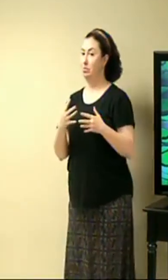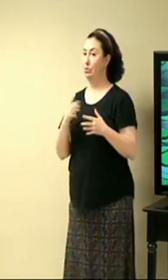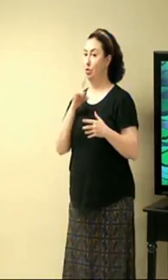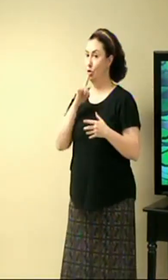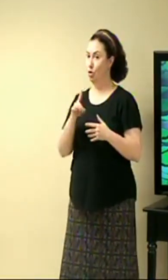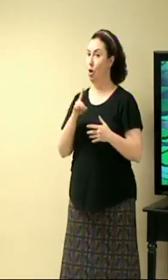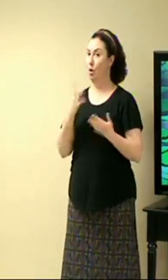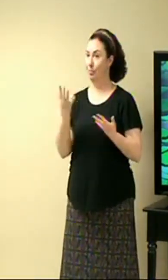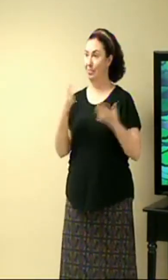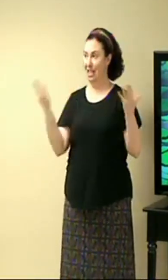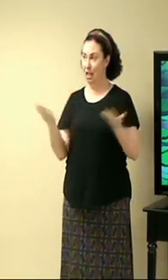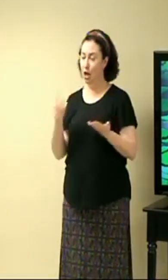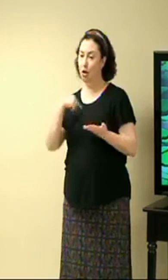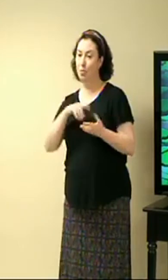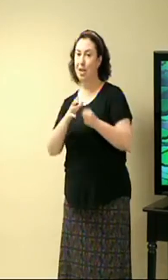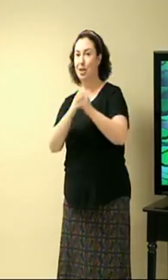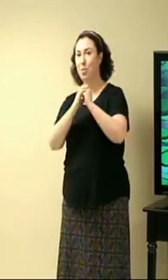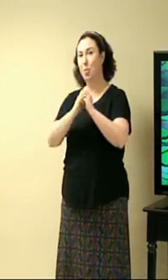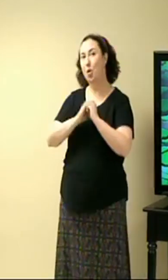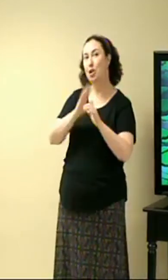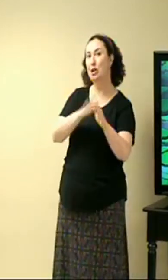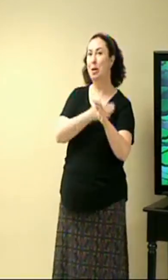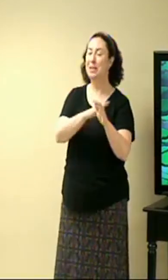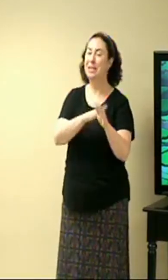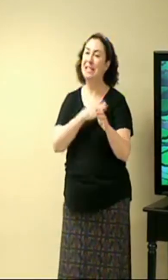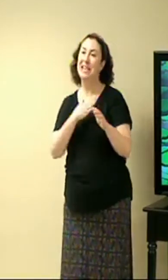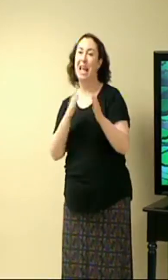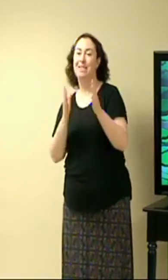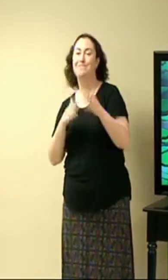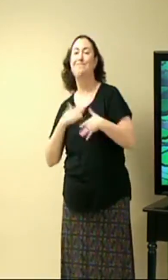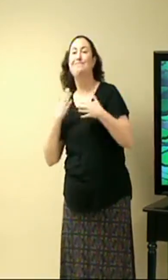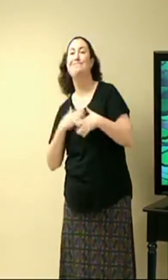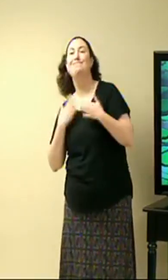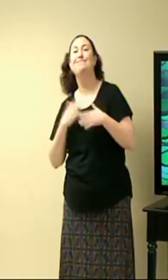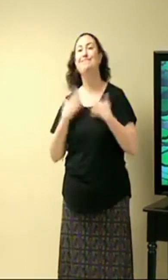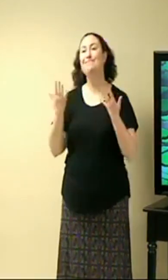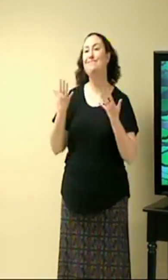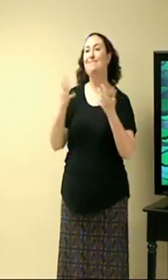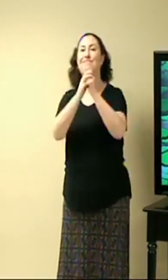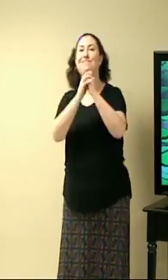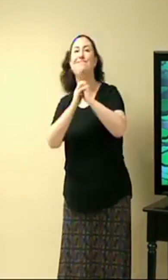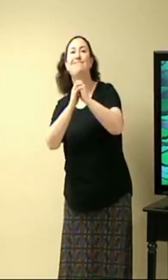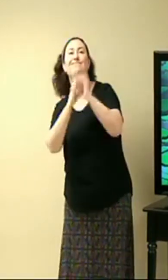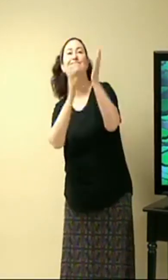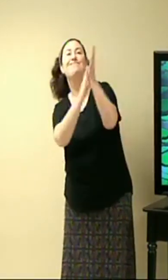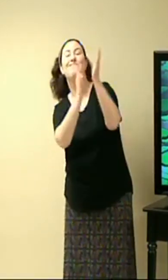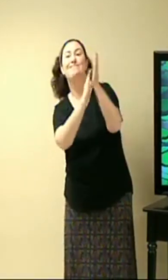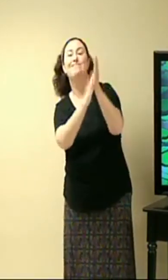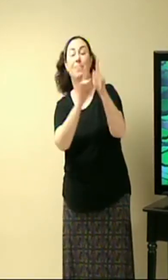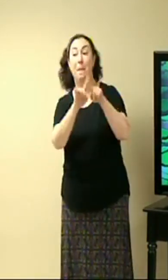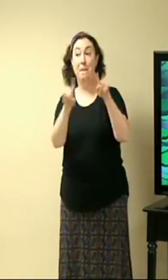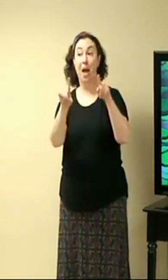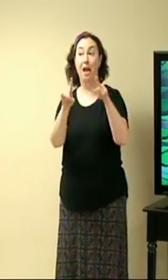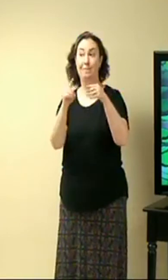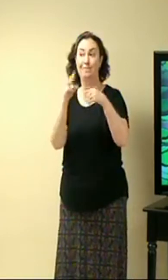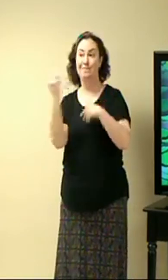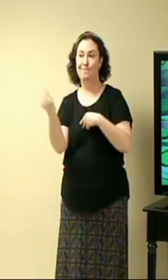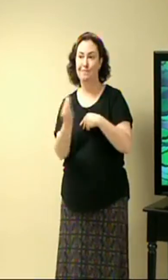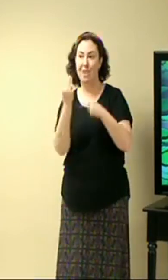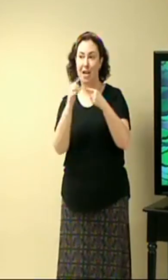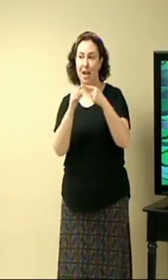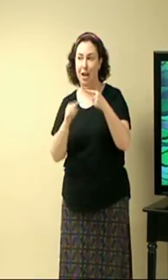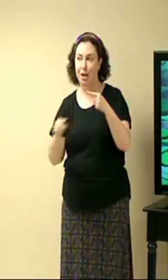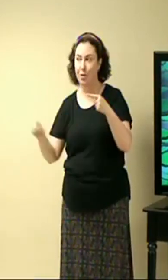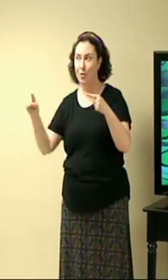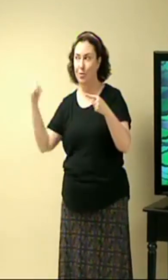faith actually in Jesus, or is it in yourself, or is it in your job, or is it in your marriage? If you put your faith in anything other than